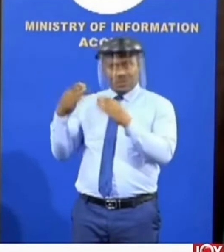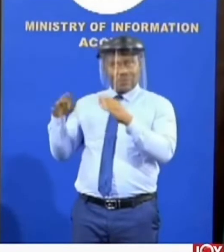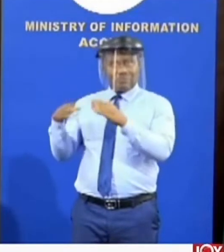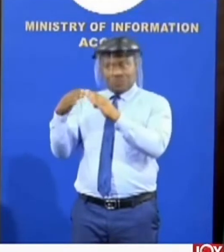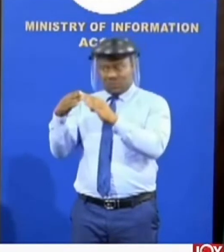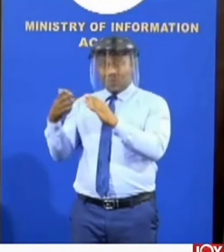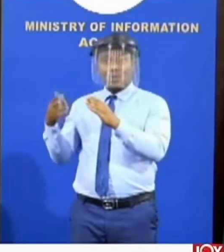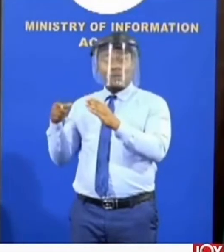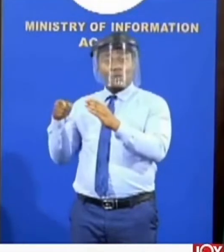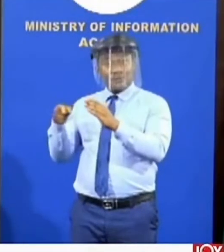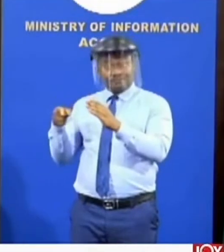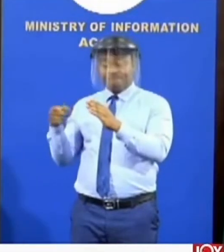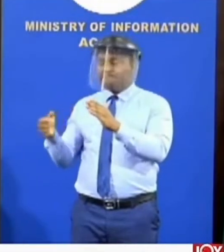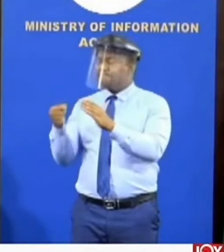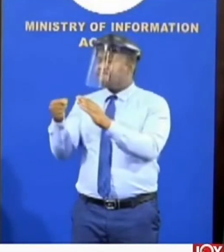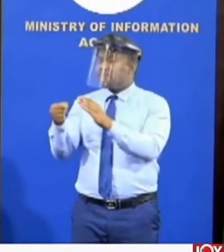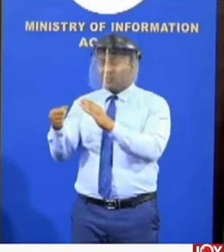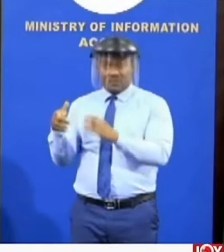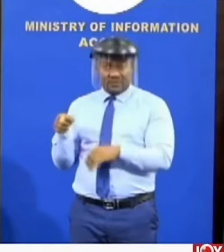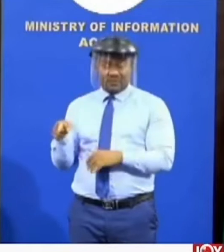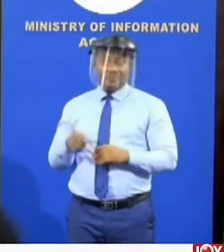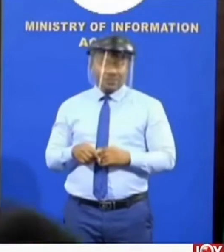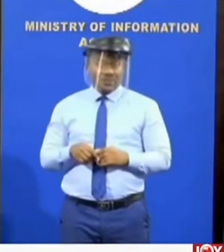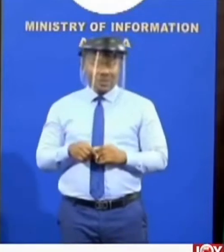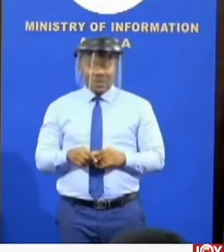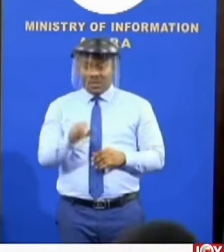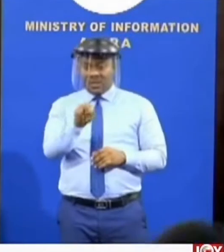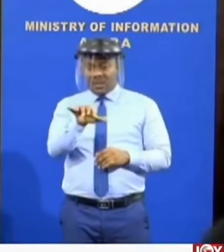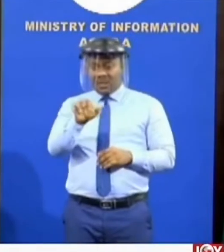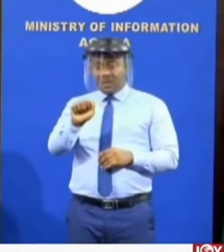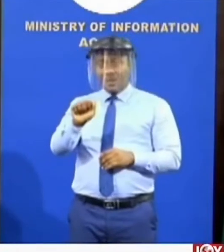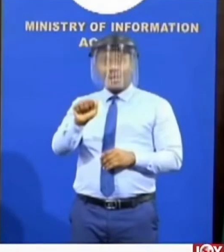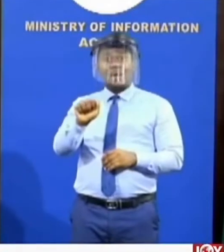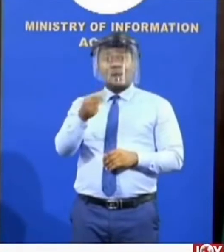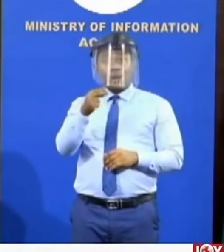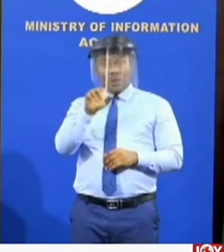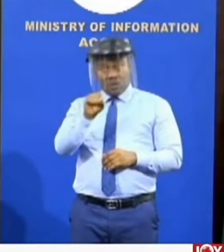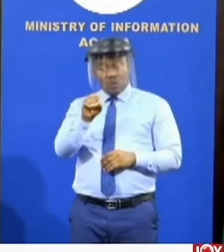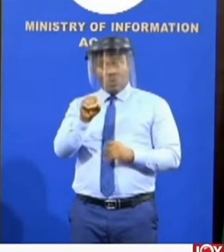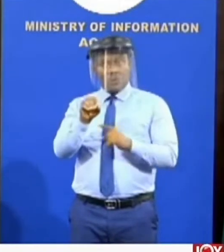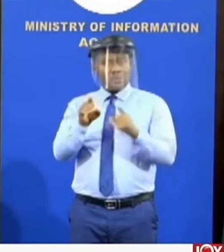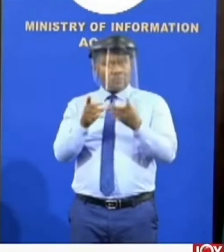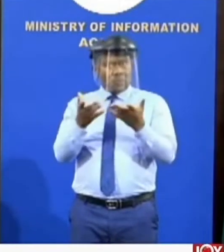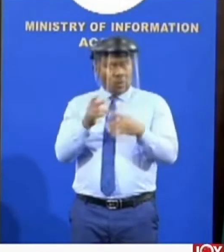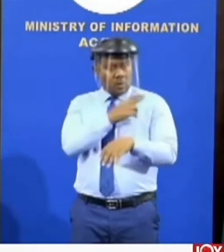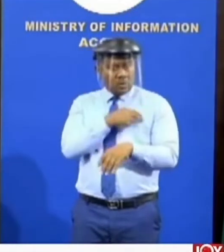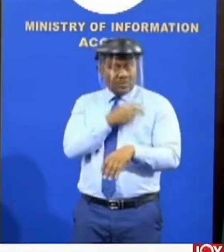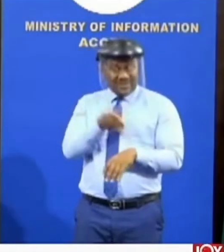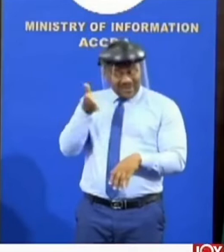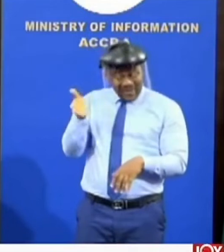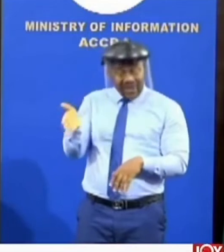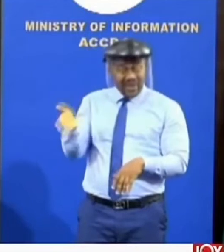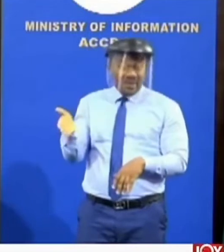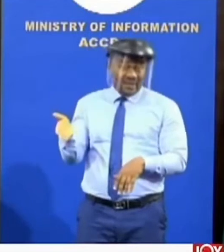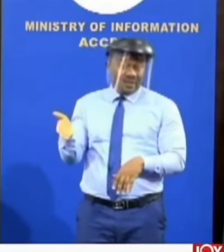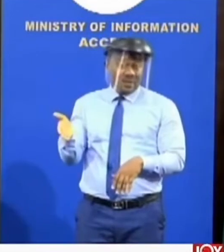where Nyaho tests are done, and they've been allocating that to the district, so they may be coming from other districts. On our system, we know the